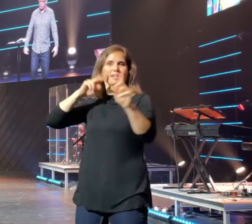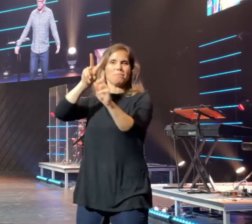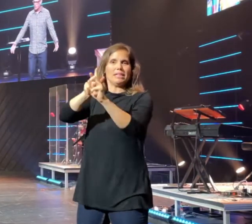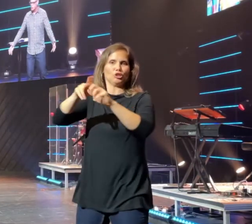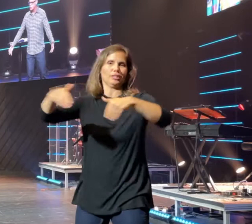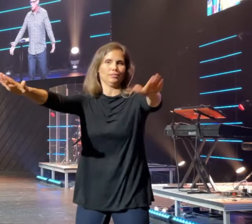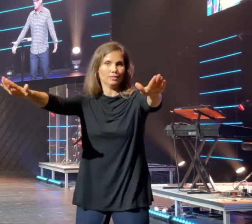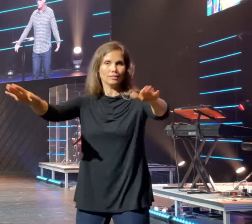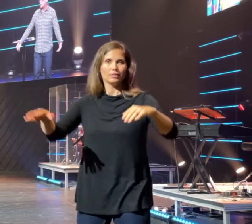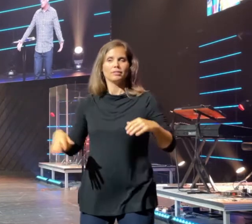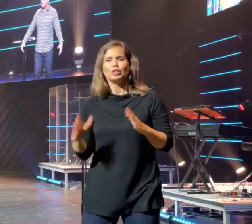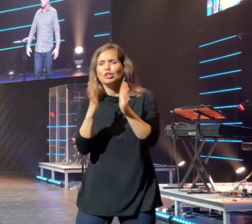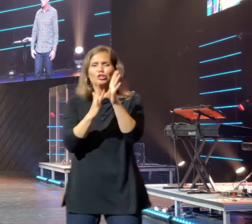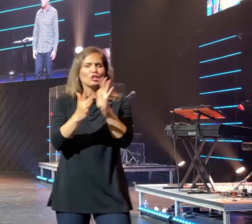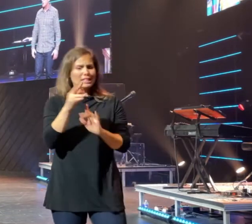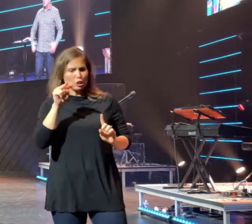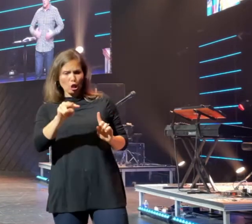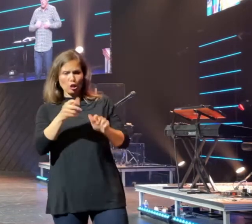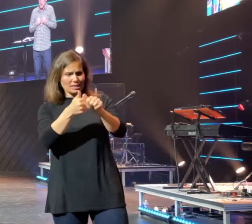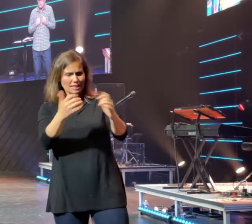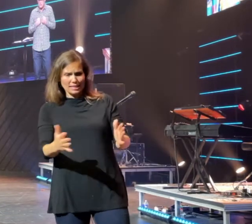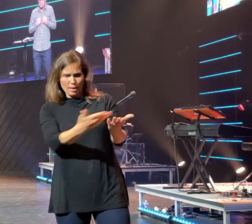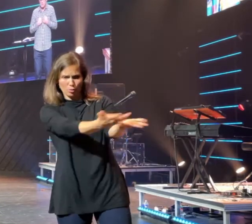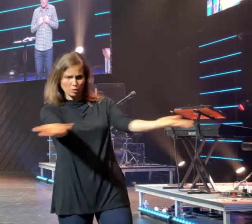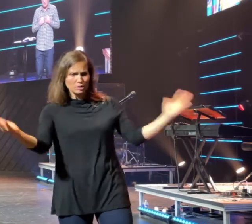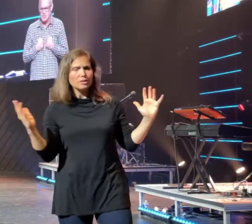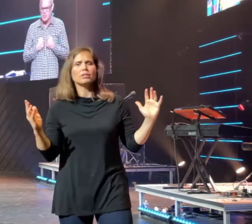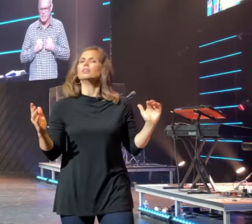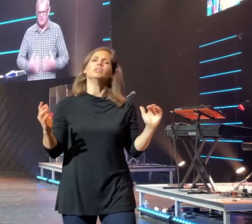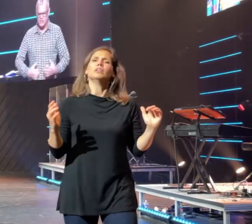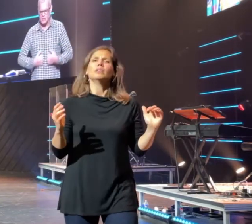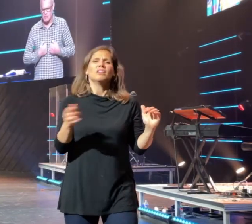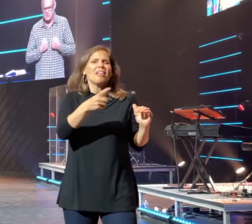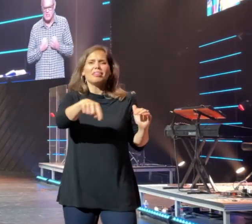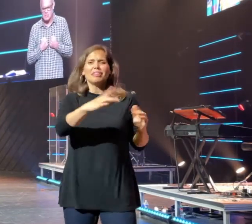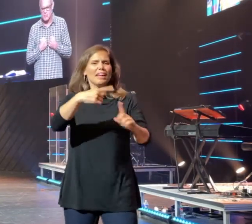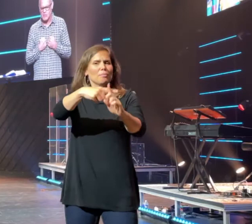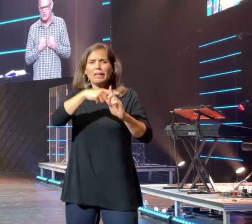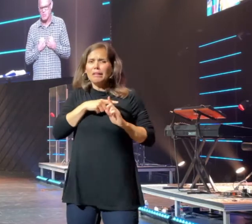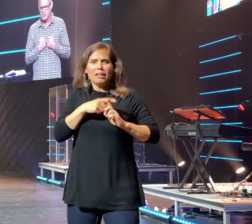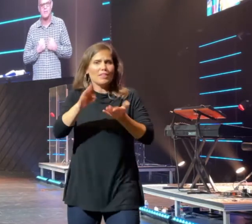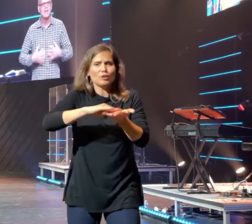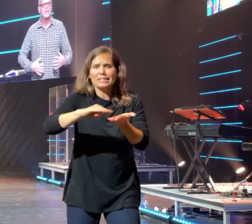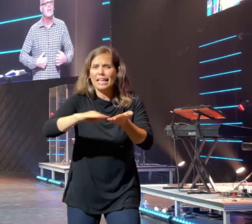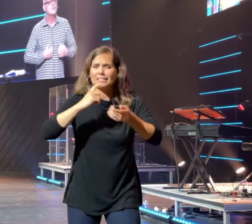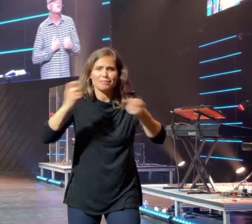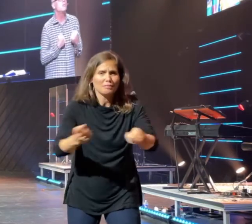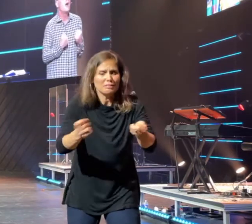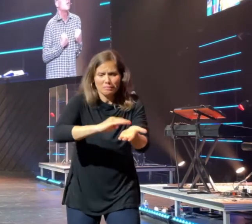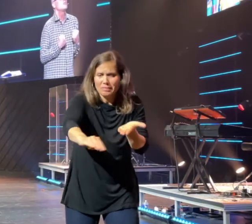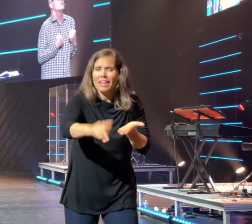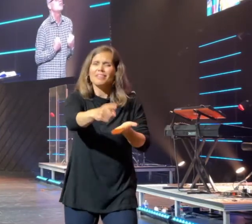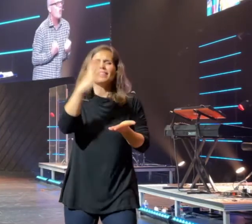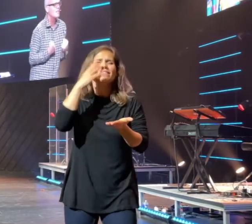12 men, it's 120 men and women in Acts chapter 1. Their hearts have been liberated. The sins of there had been forgiven. They had this new